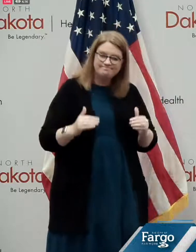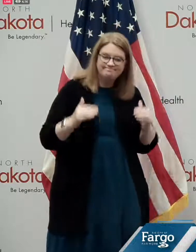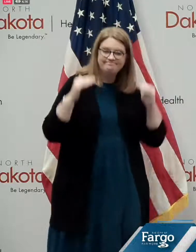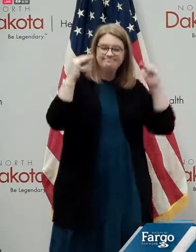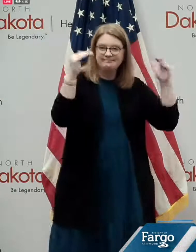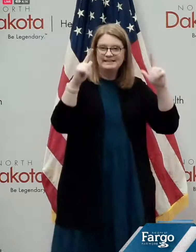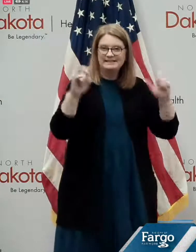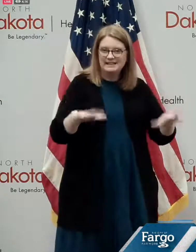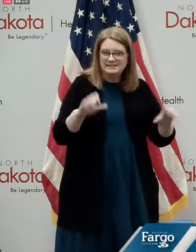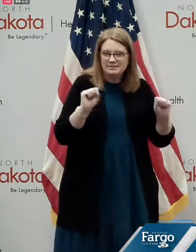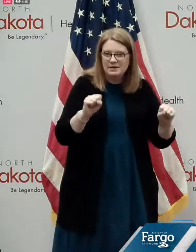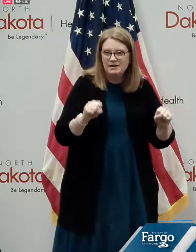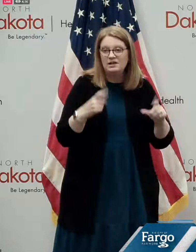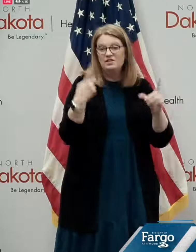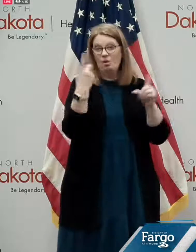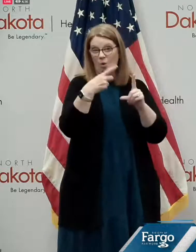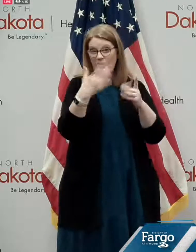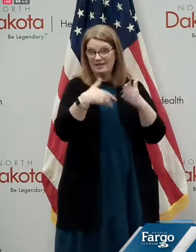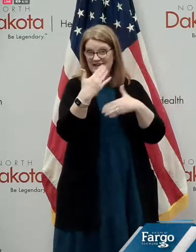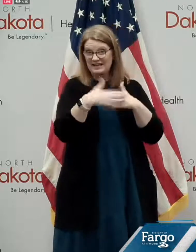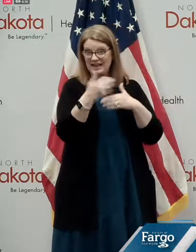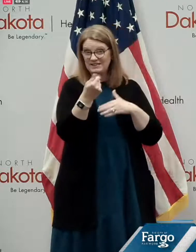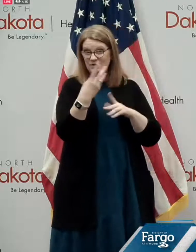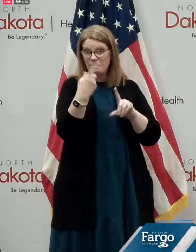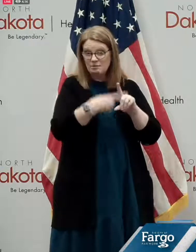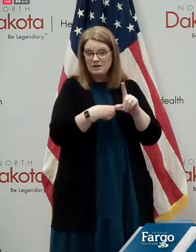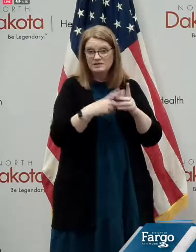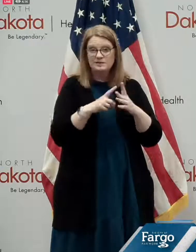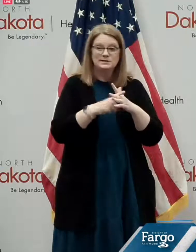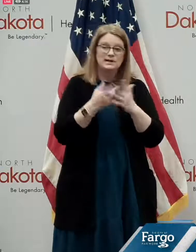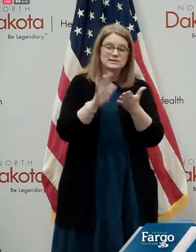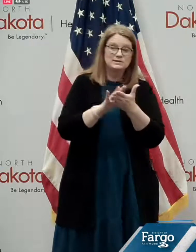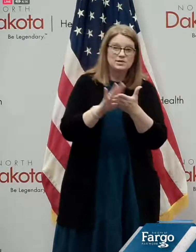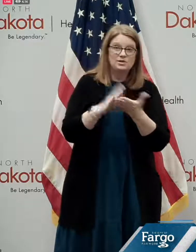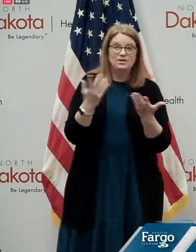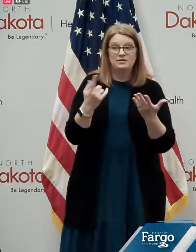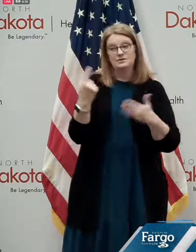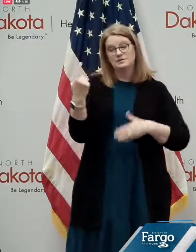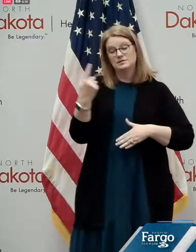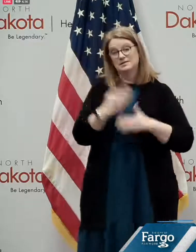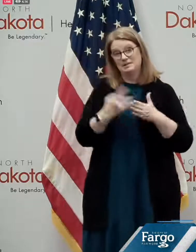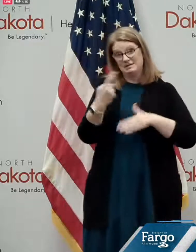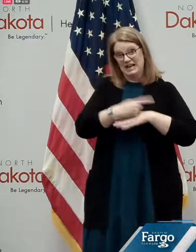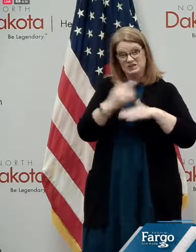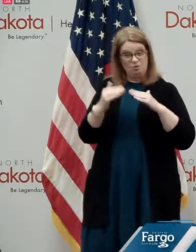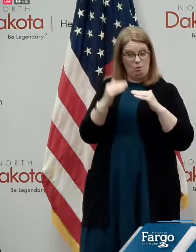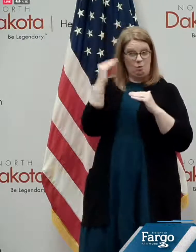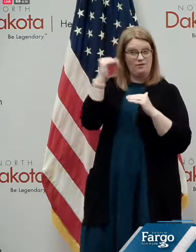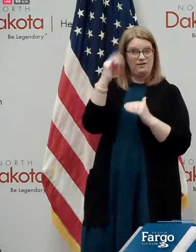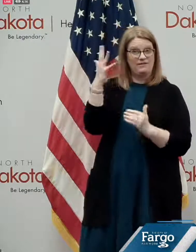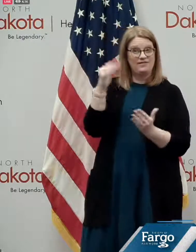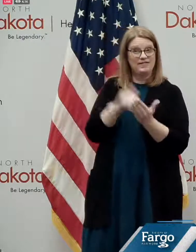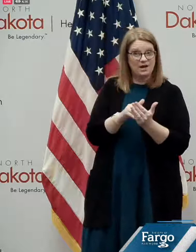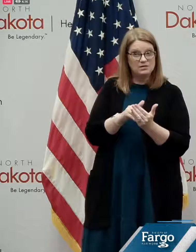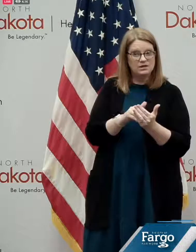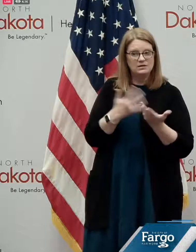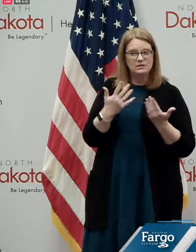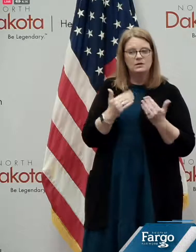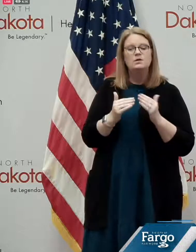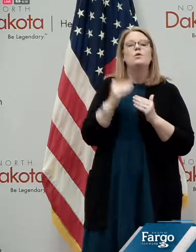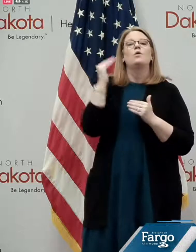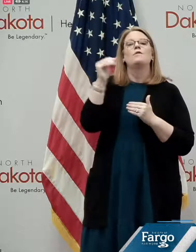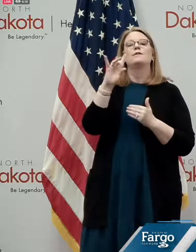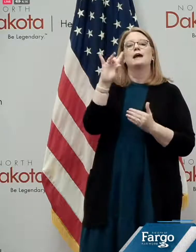The goal here over the next couple months is to head back into school, because we've had days over 5,000. Our goal is to get to be able to do over